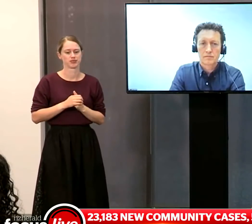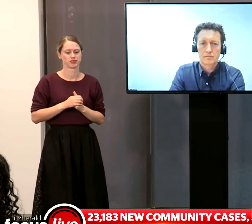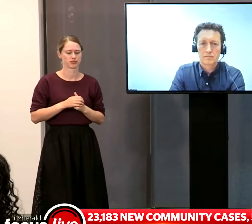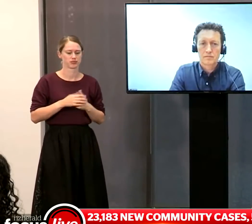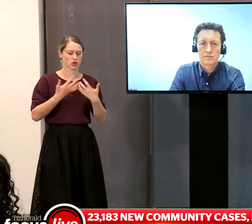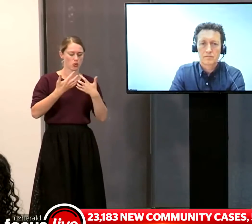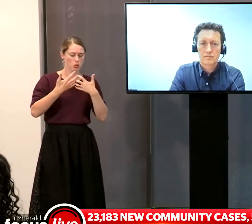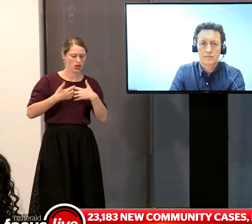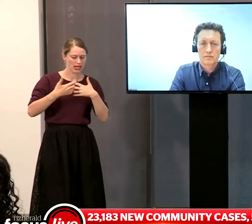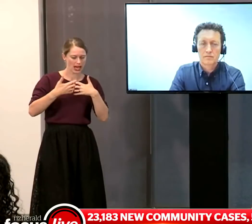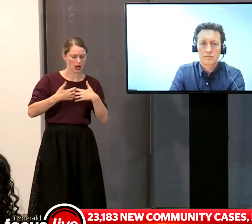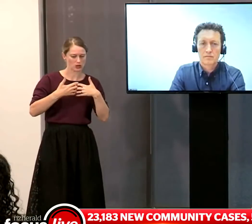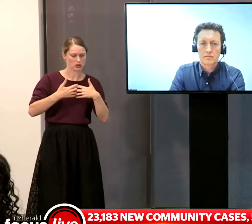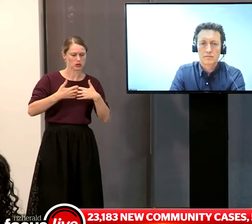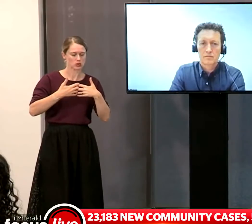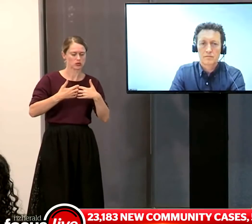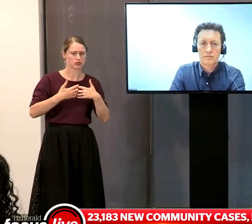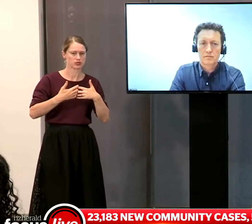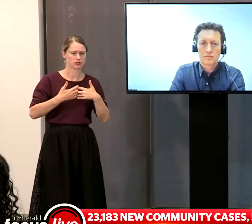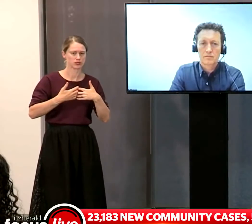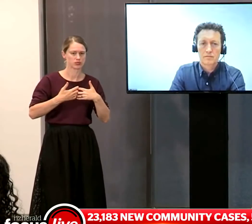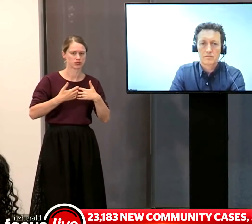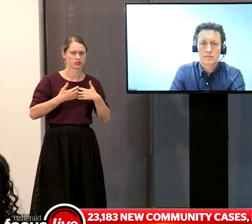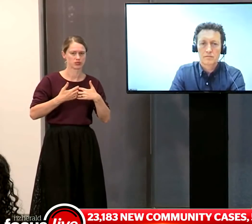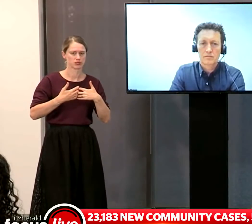out the operational